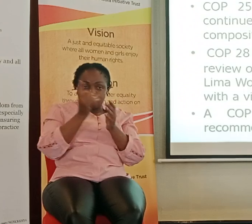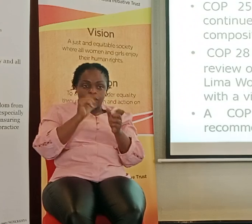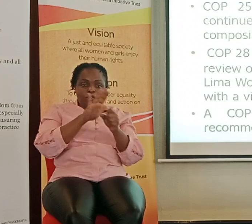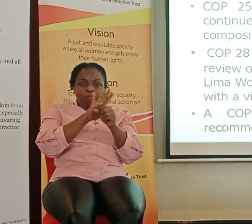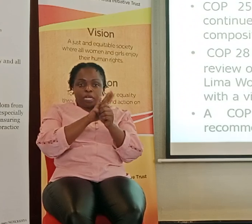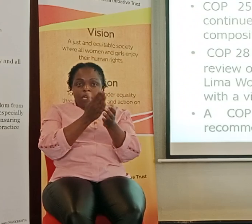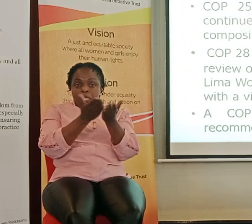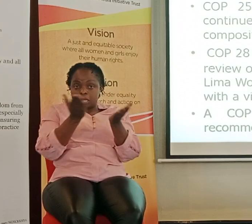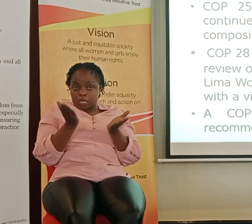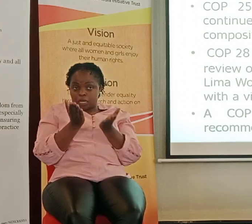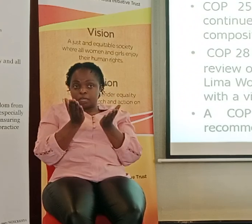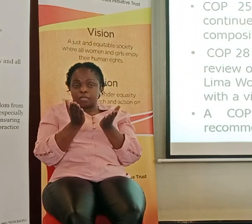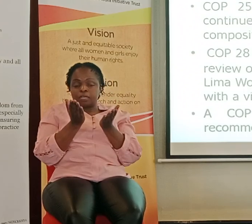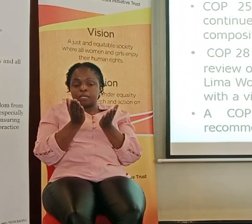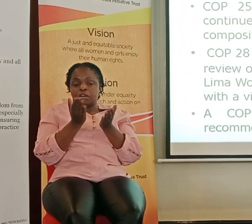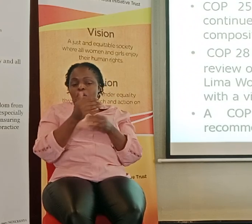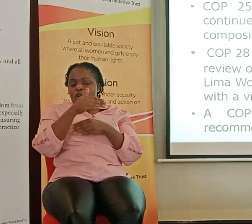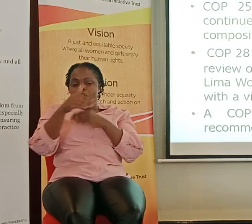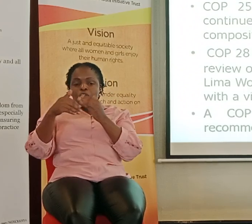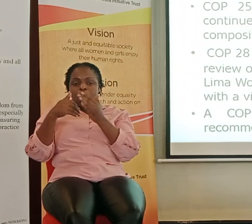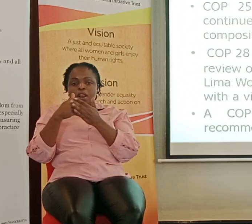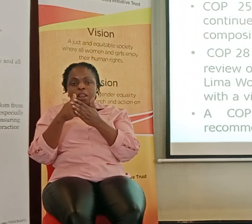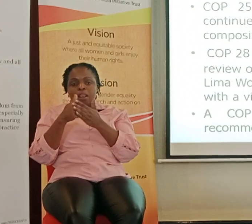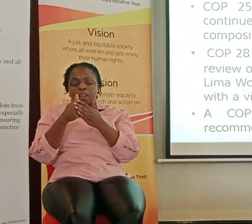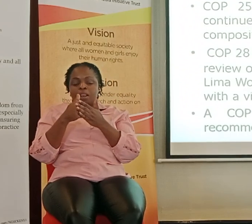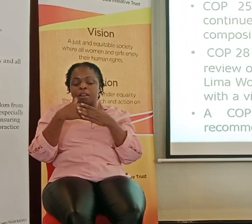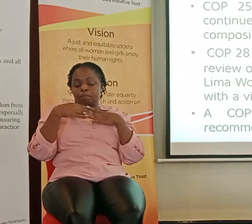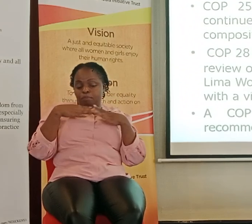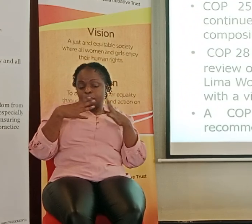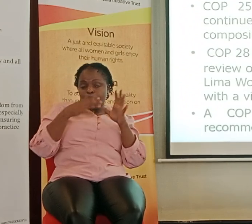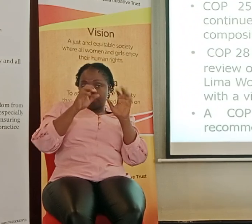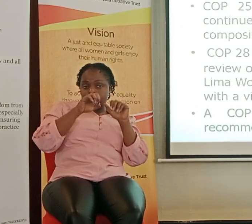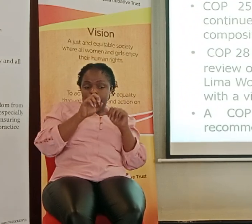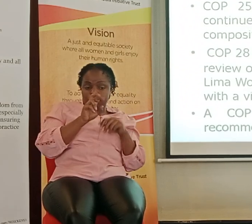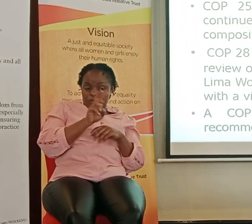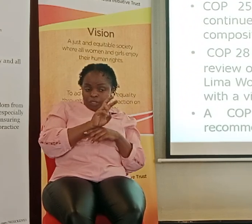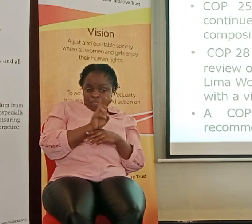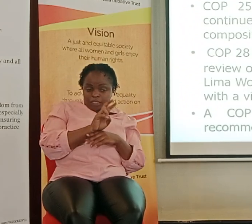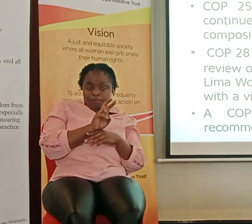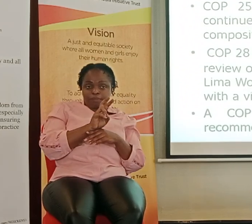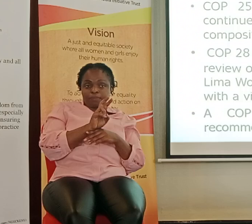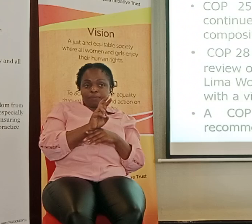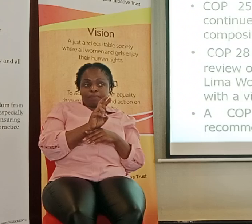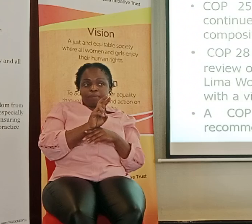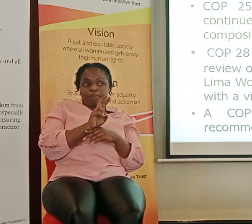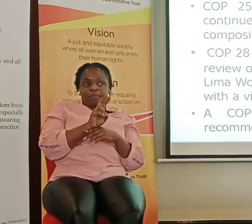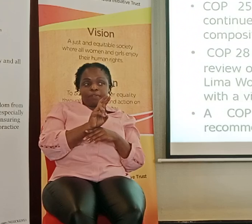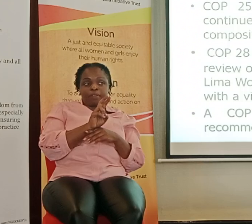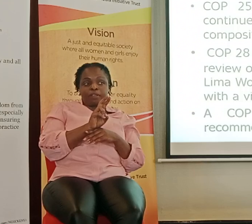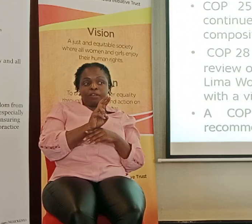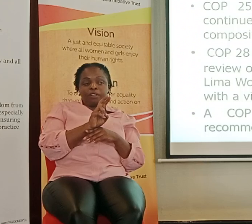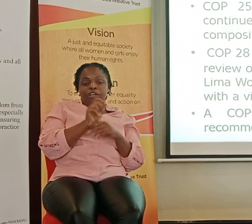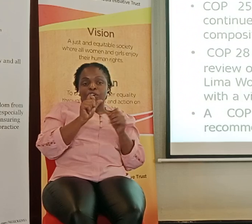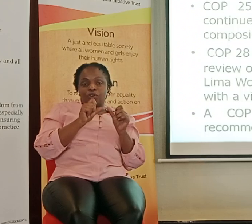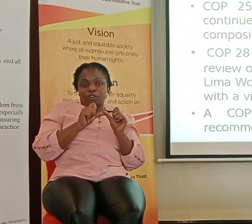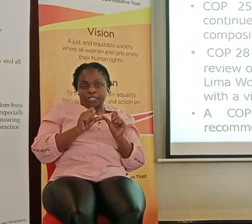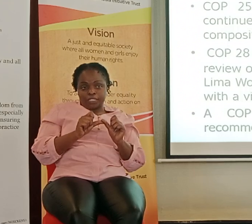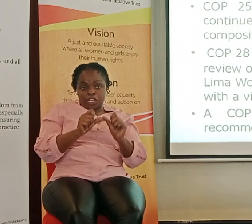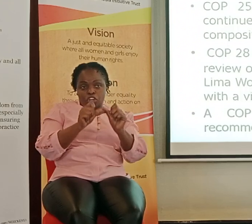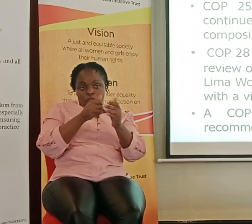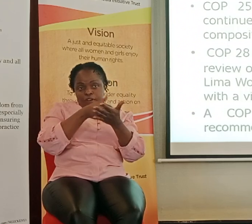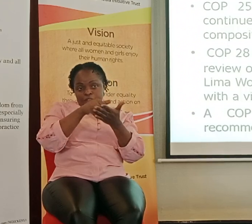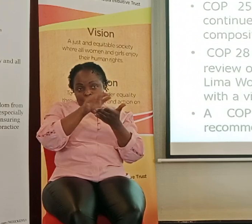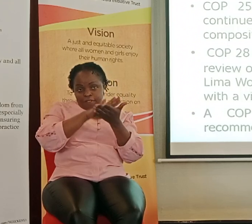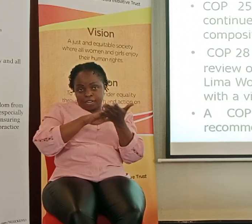us, actually all parties, would like to see a continued